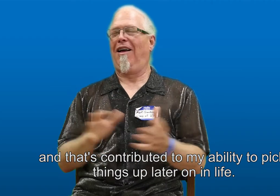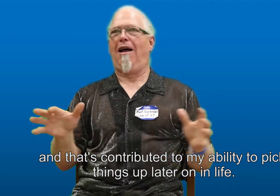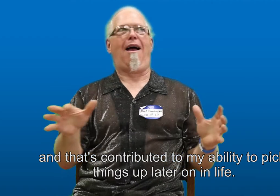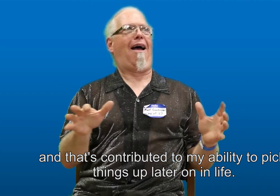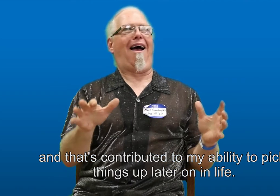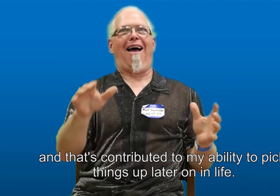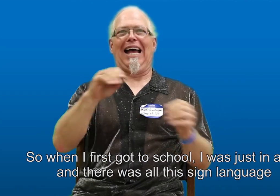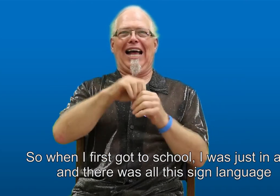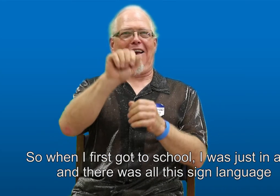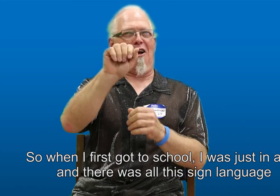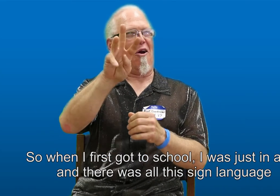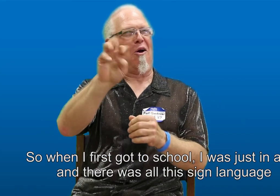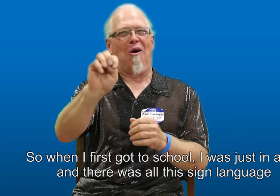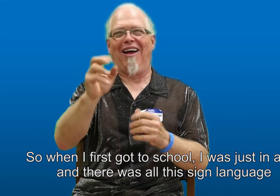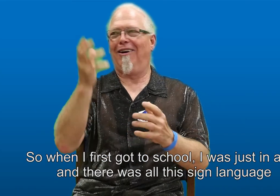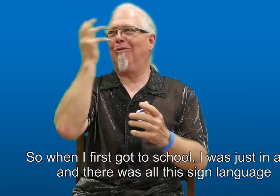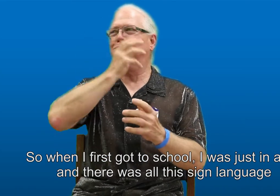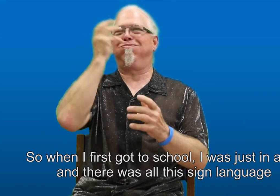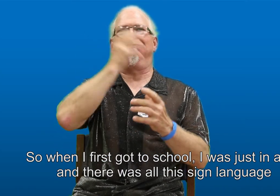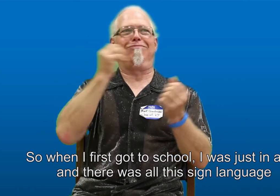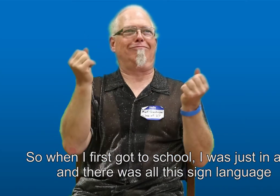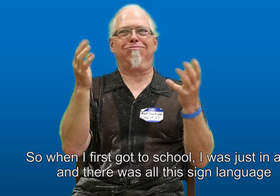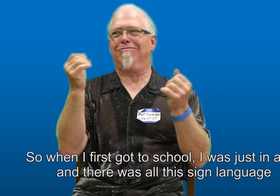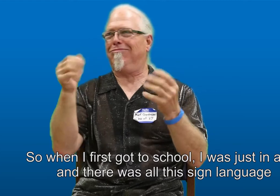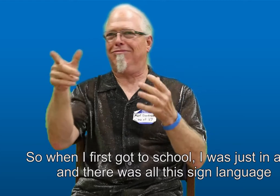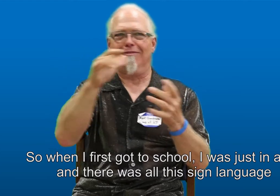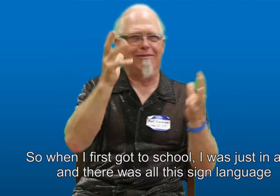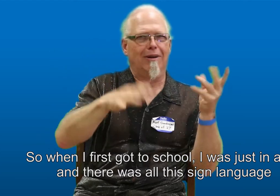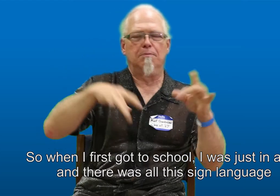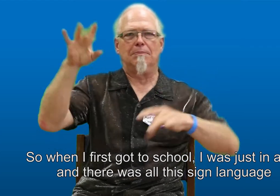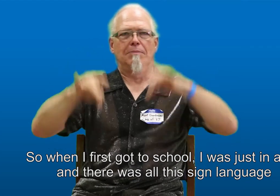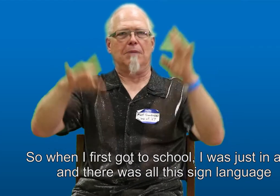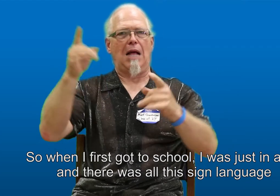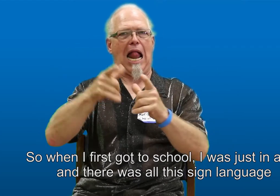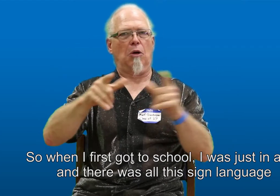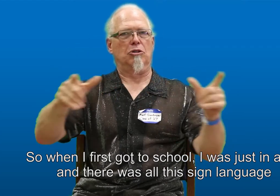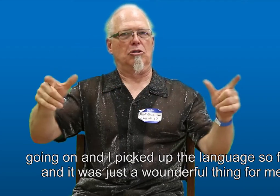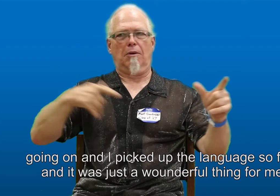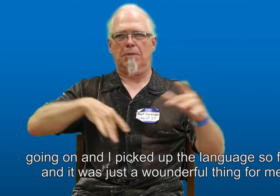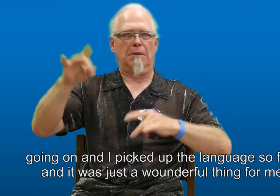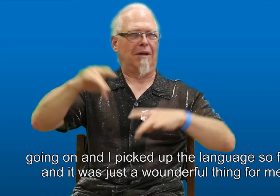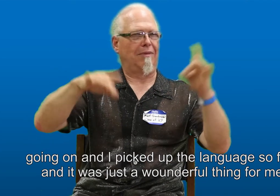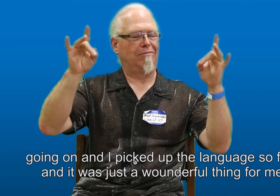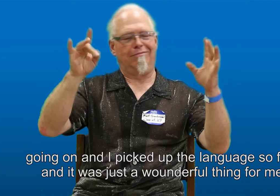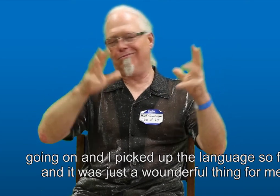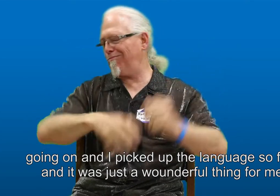life. So when I first got to school, I was just in awe, and there was all this sign language going on, and I picked up the language